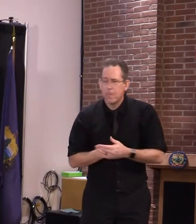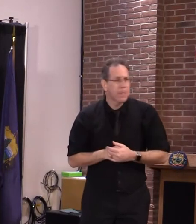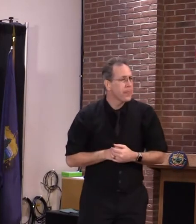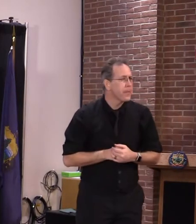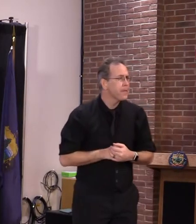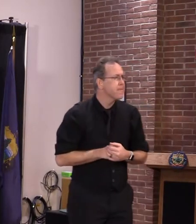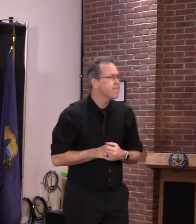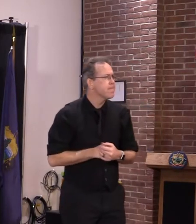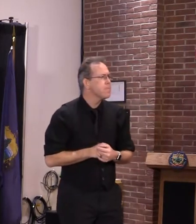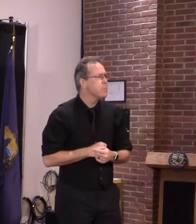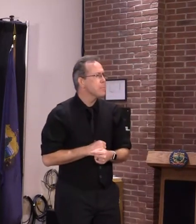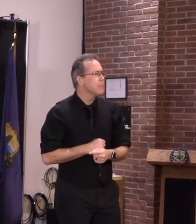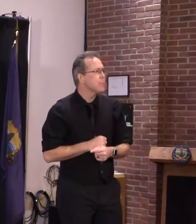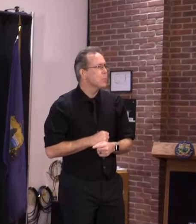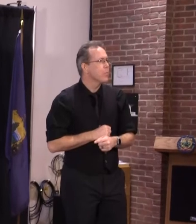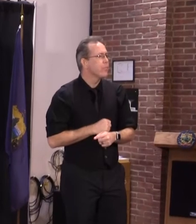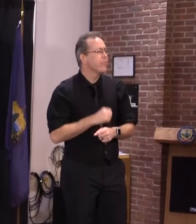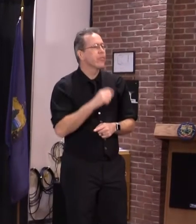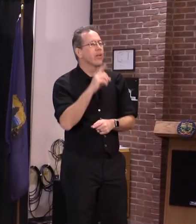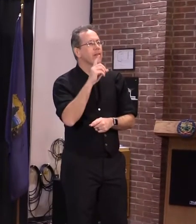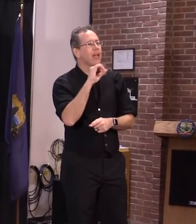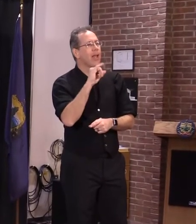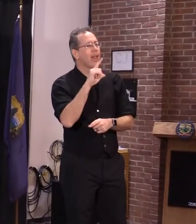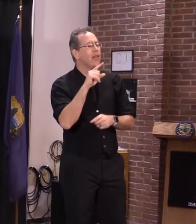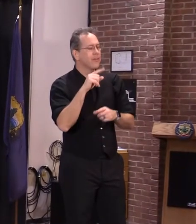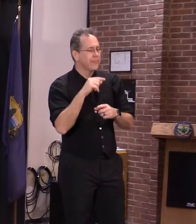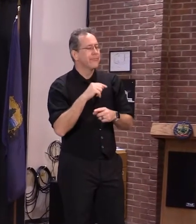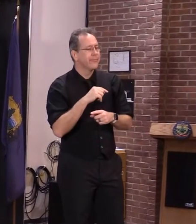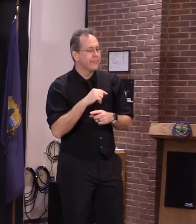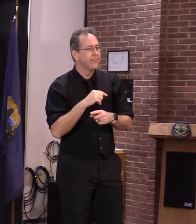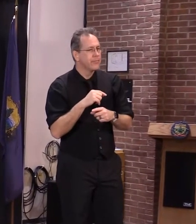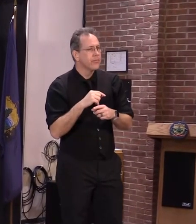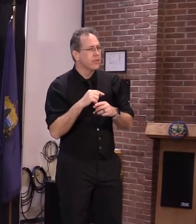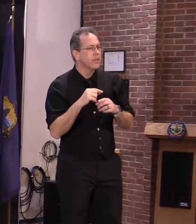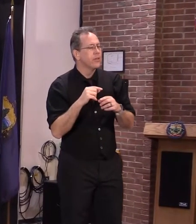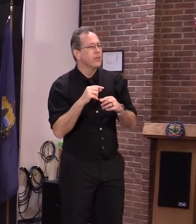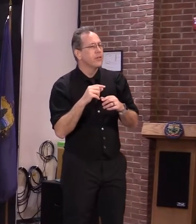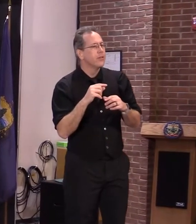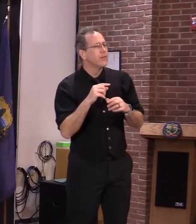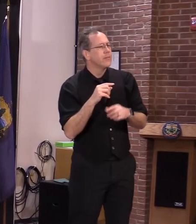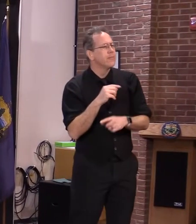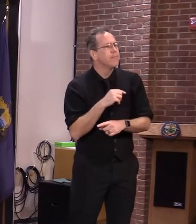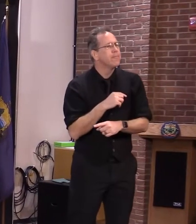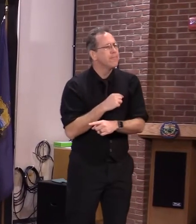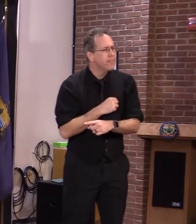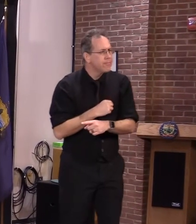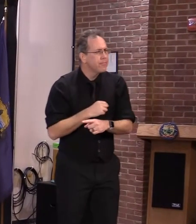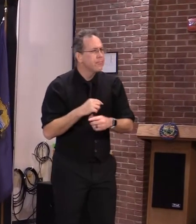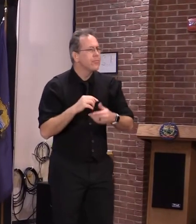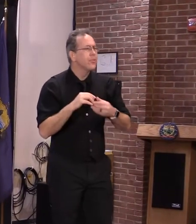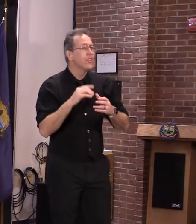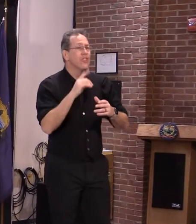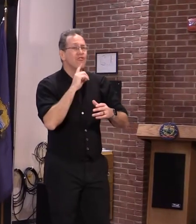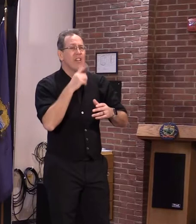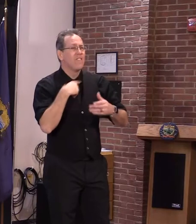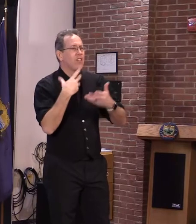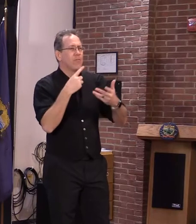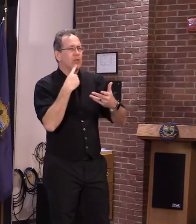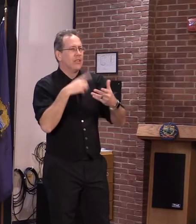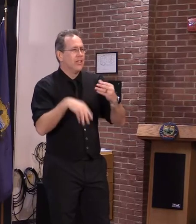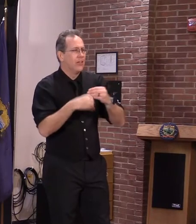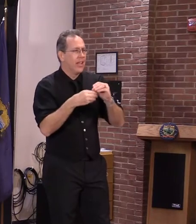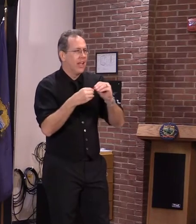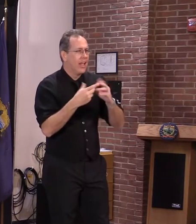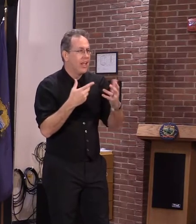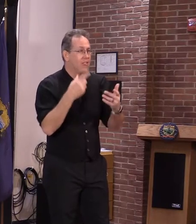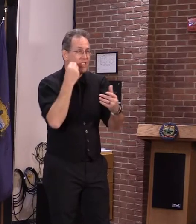Yeah, I don't have anything to add at this point. I think Dr. Levine is correct. We've done a significant amount of effort to get staffing into